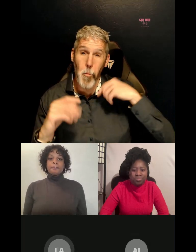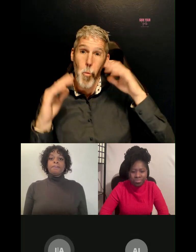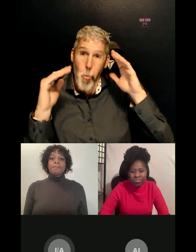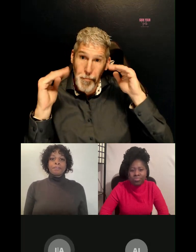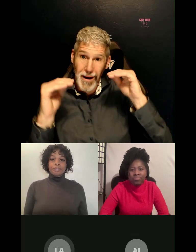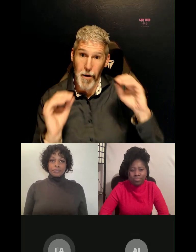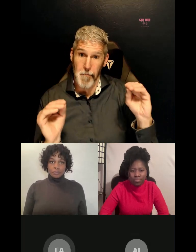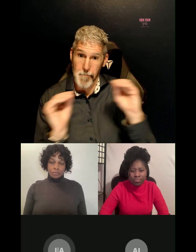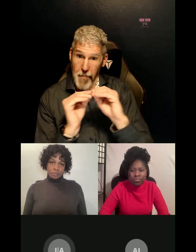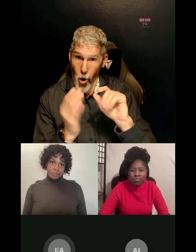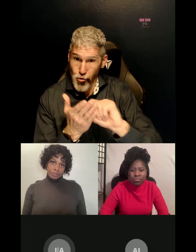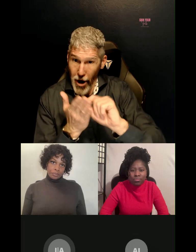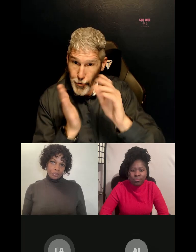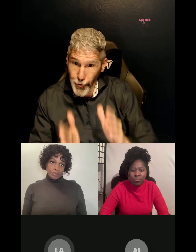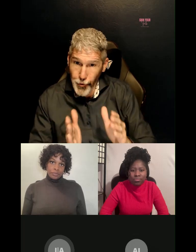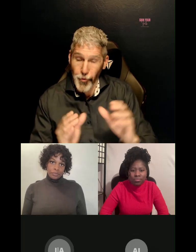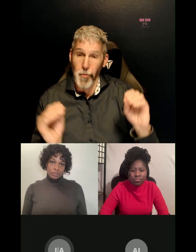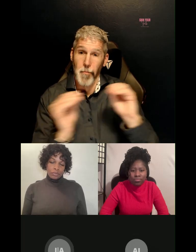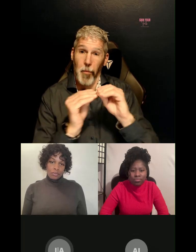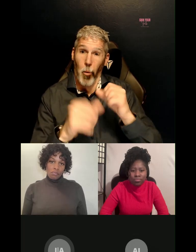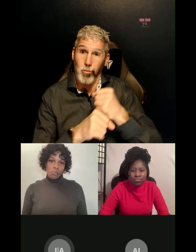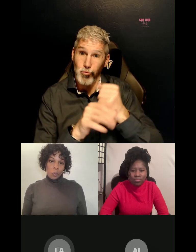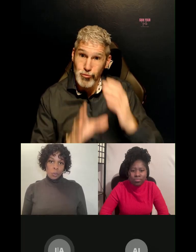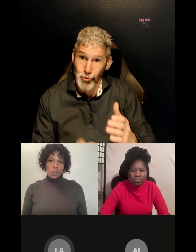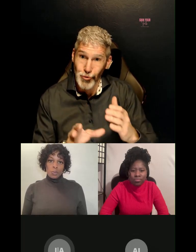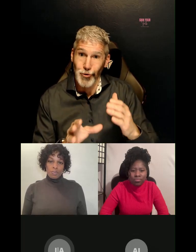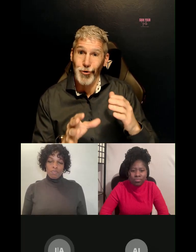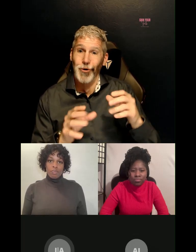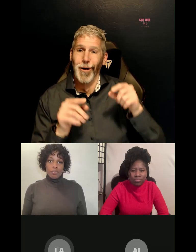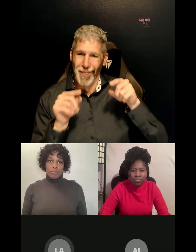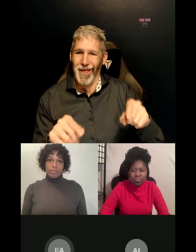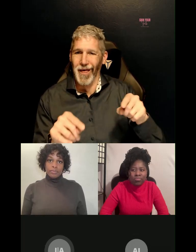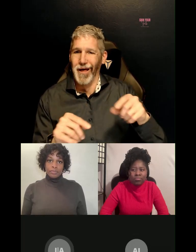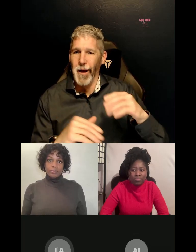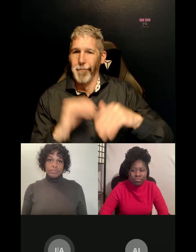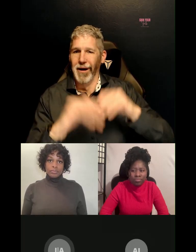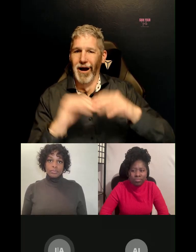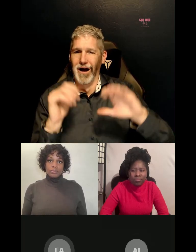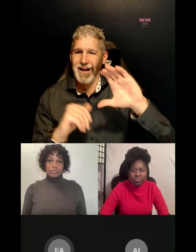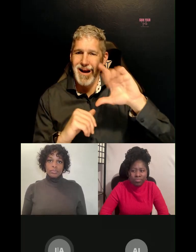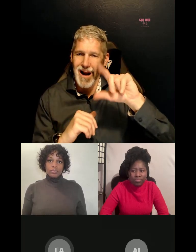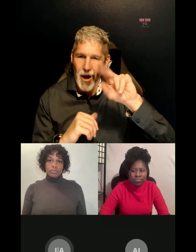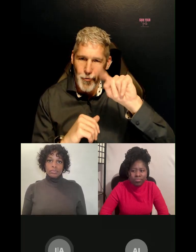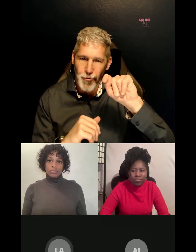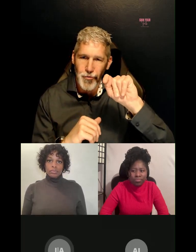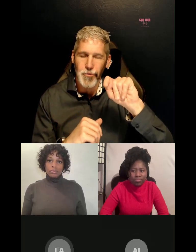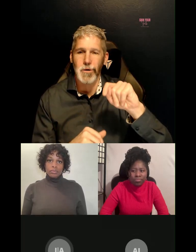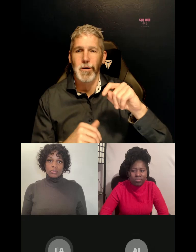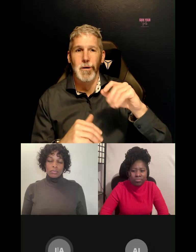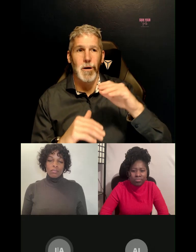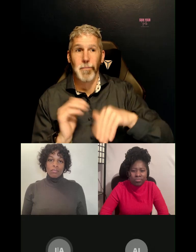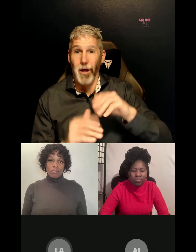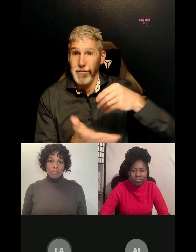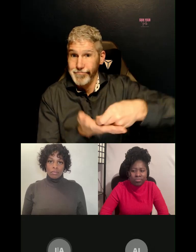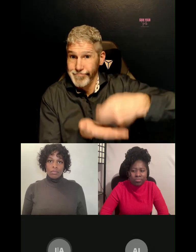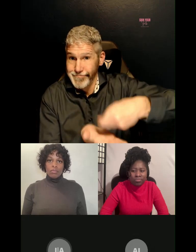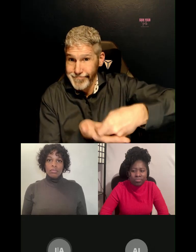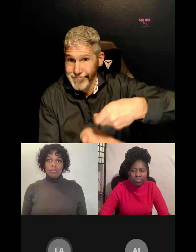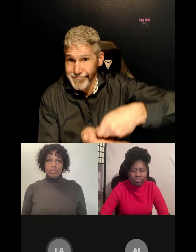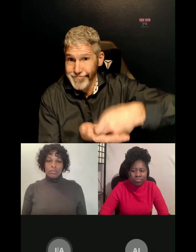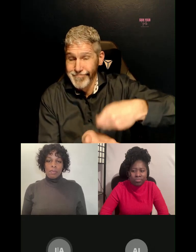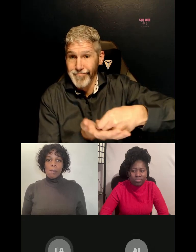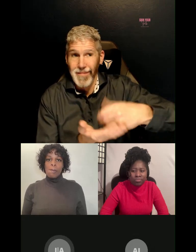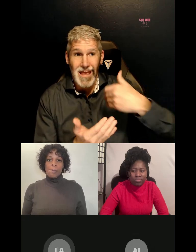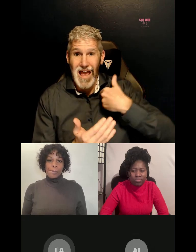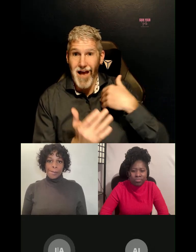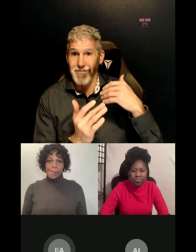other up. That's so important. What I'm hoping is that the more writers there are, the more producers there are, that will